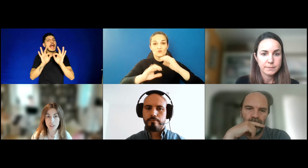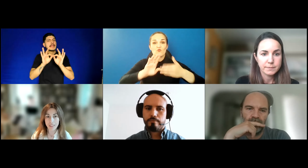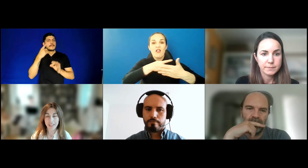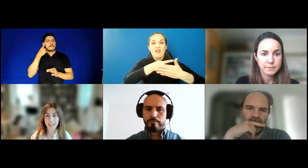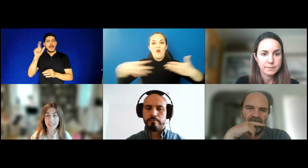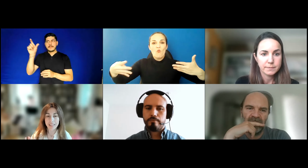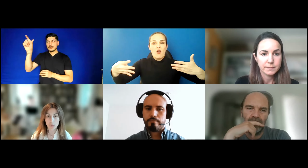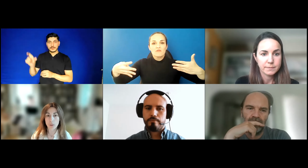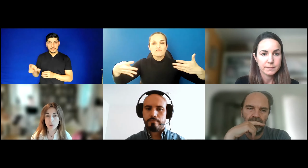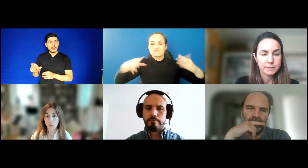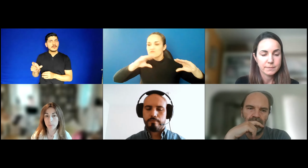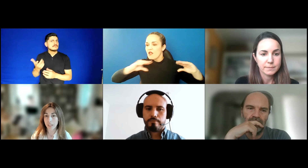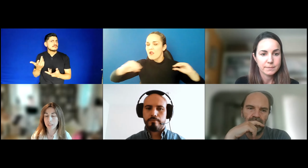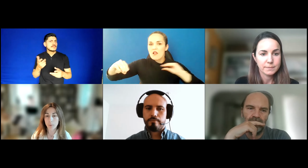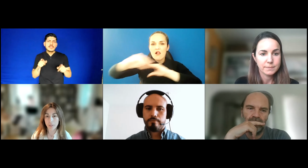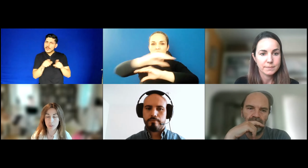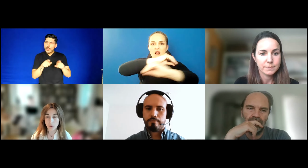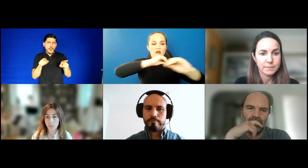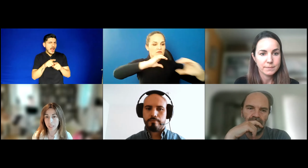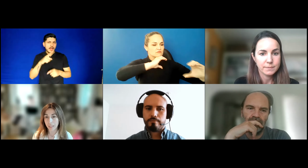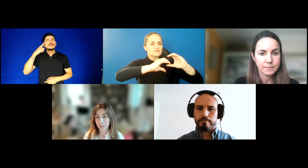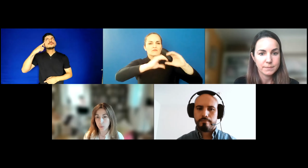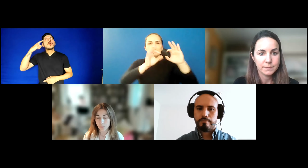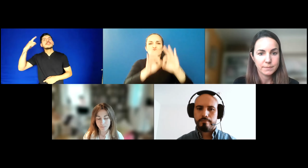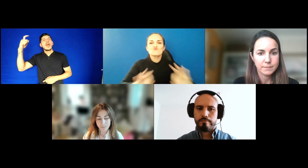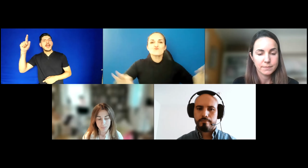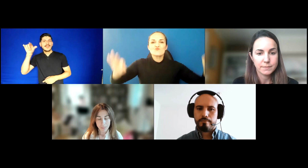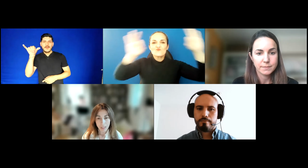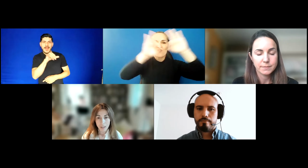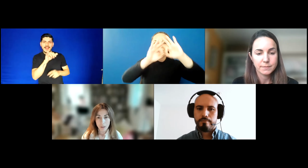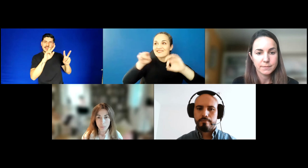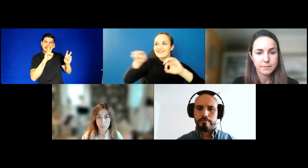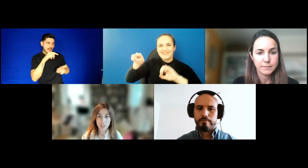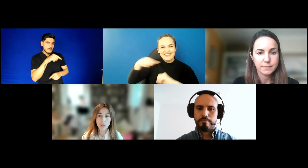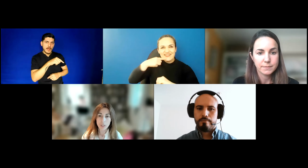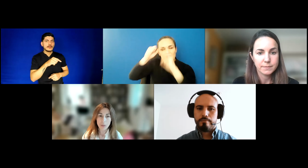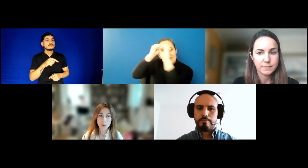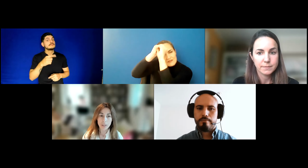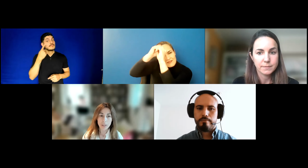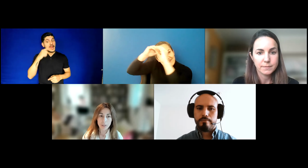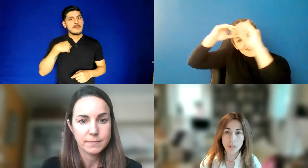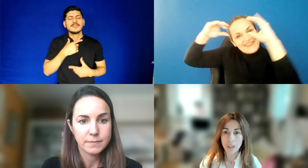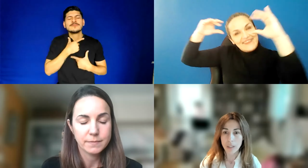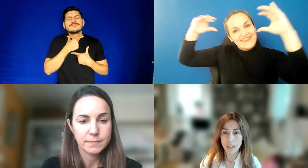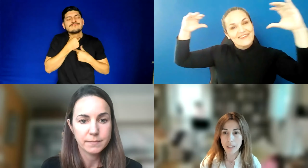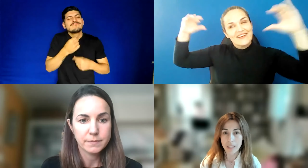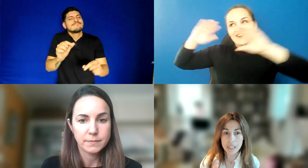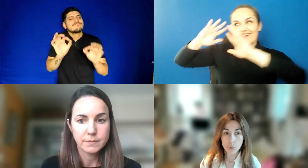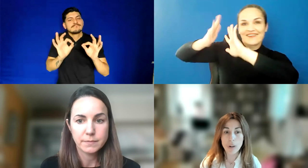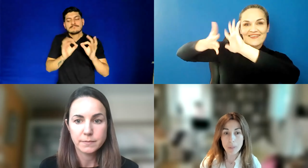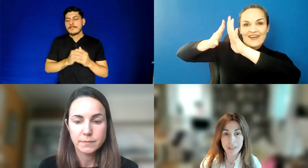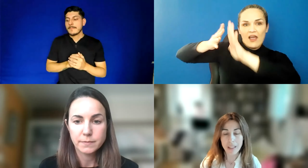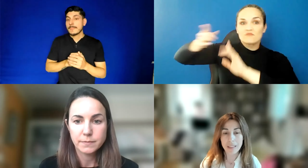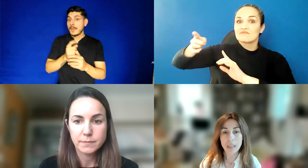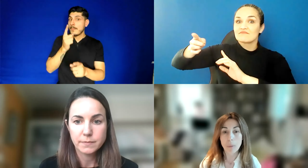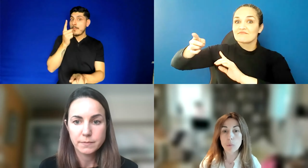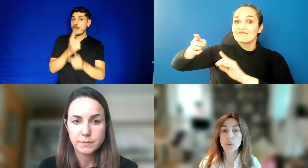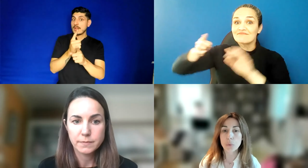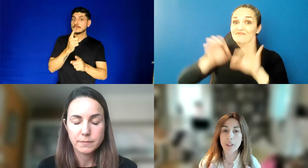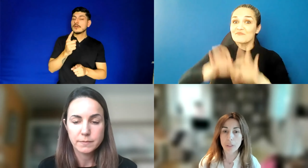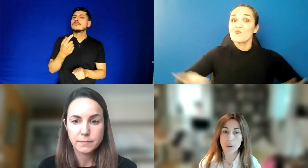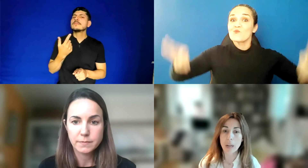human being, even for dreaming, as the title of the documentary indicates. And so in education,